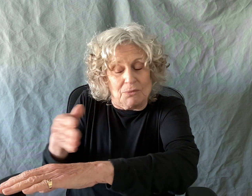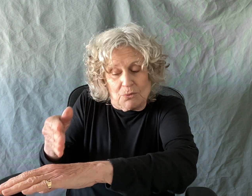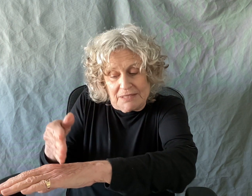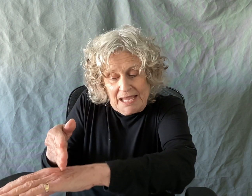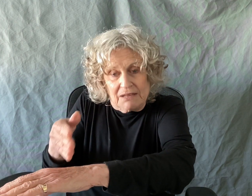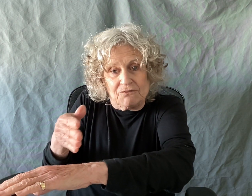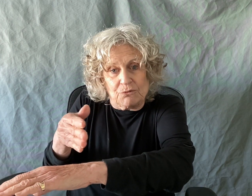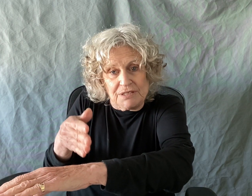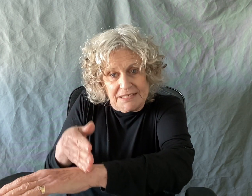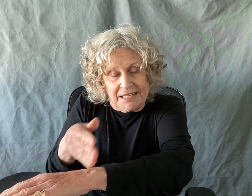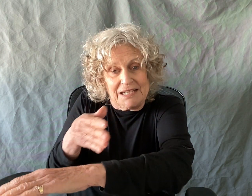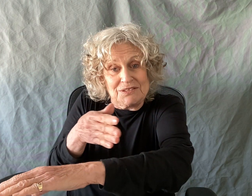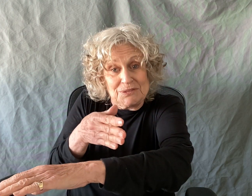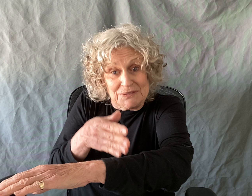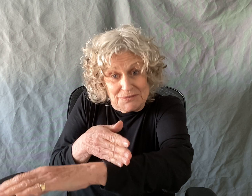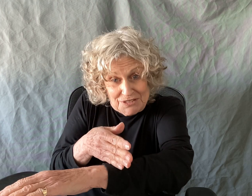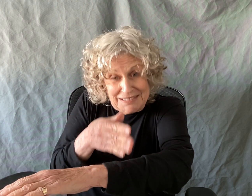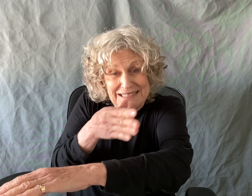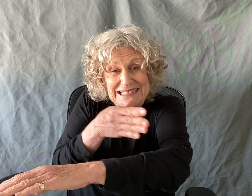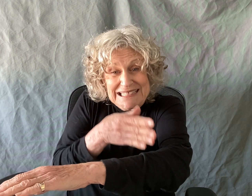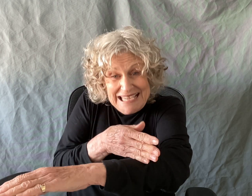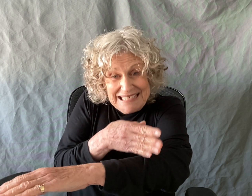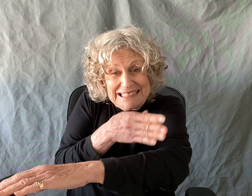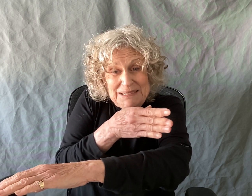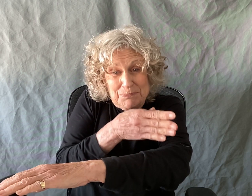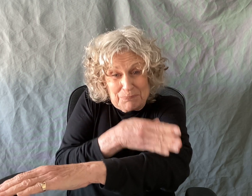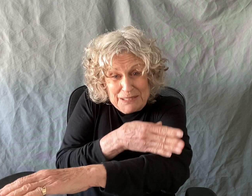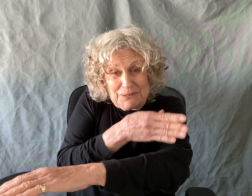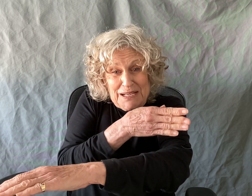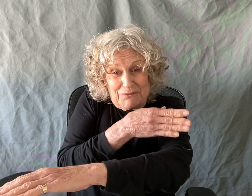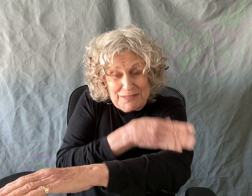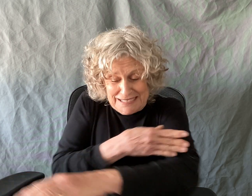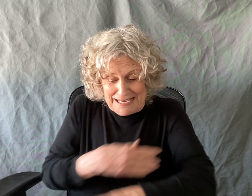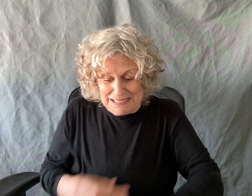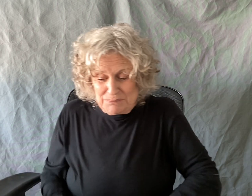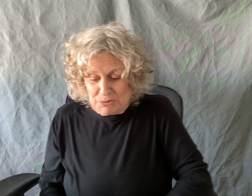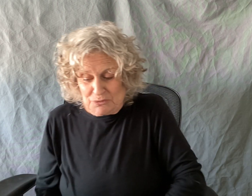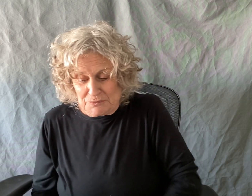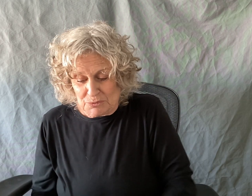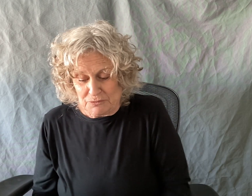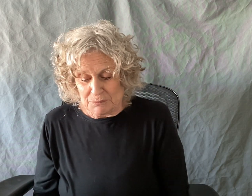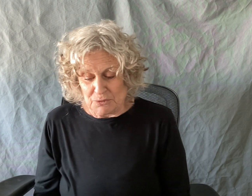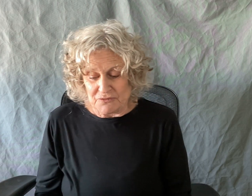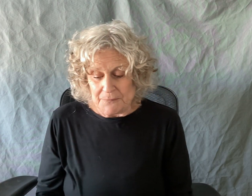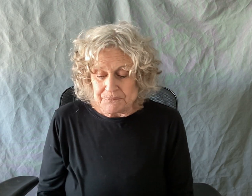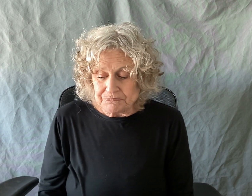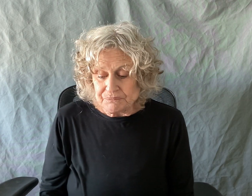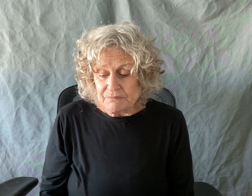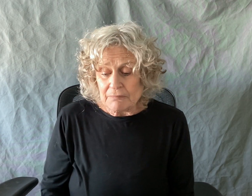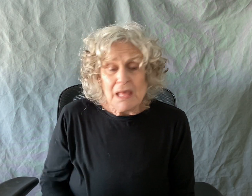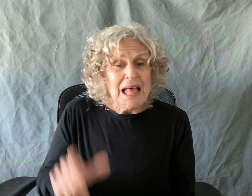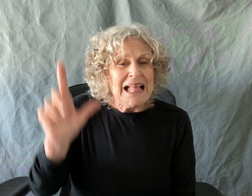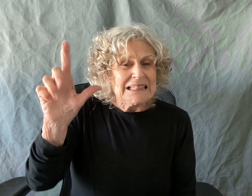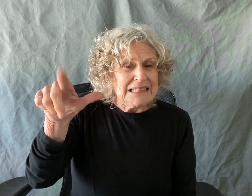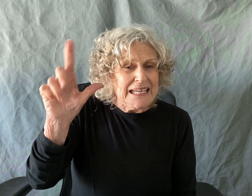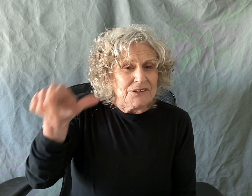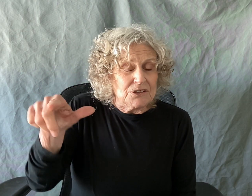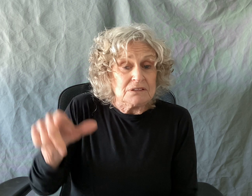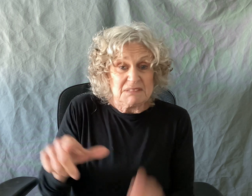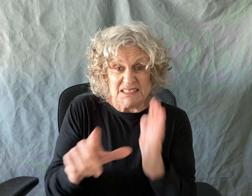want every day to just get better every day. Improve, improve, improve. Later, like this